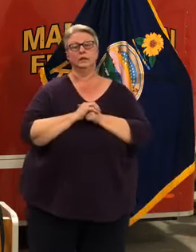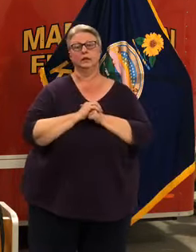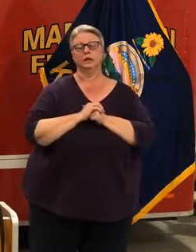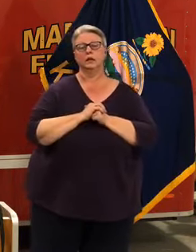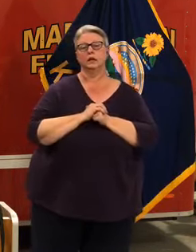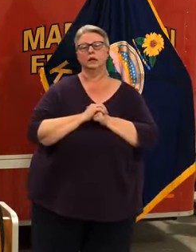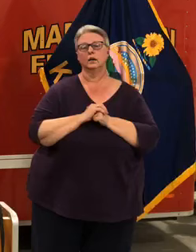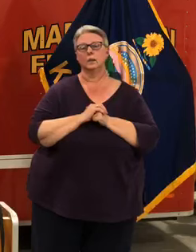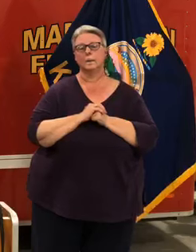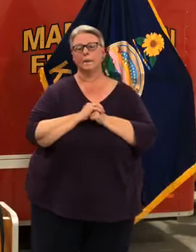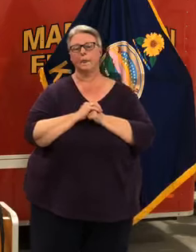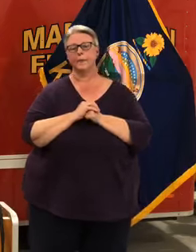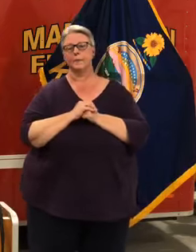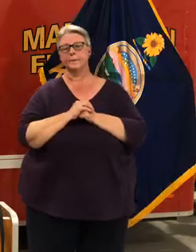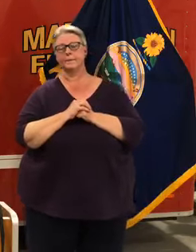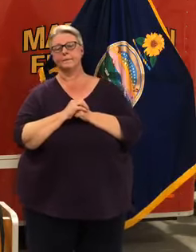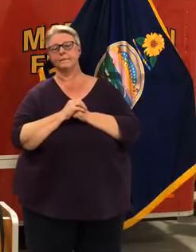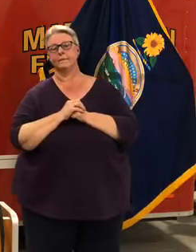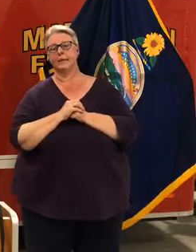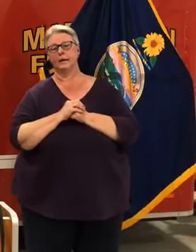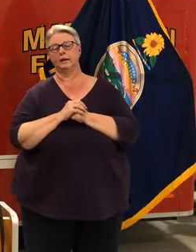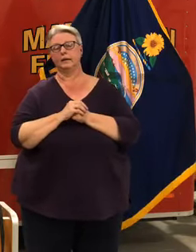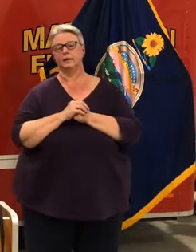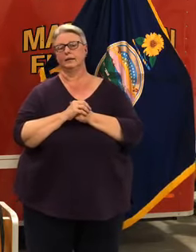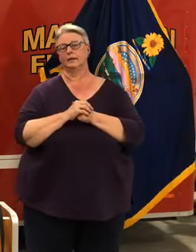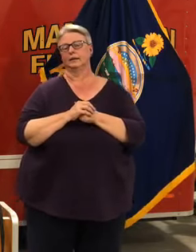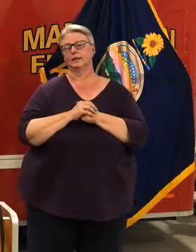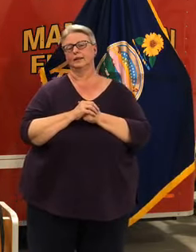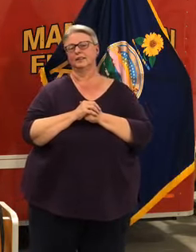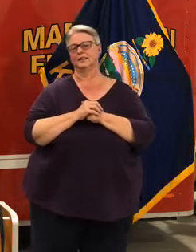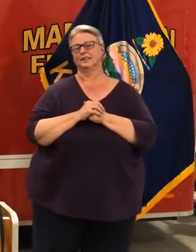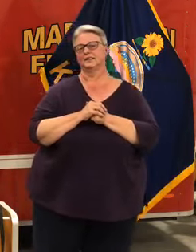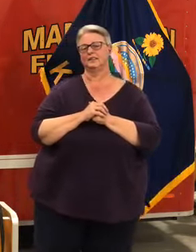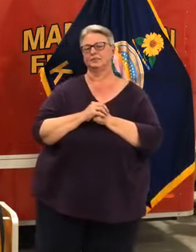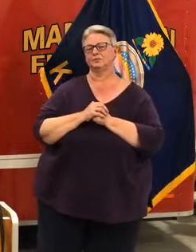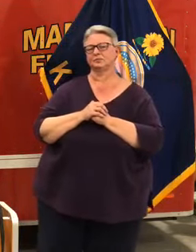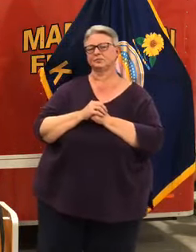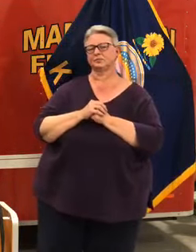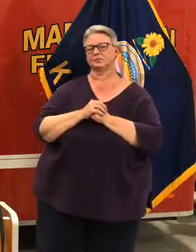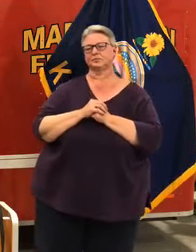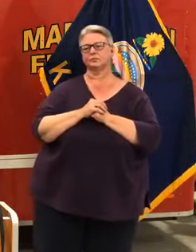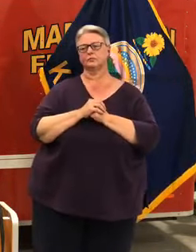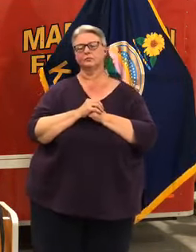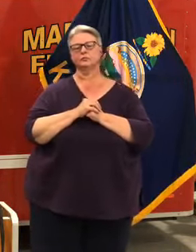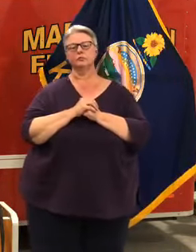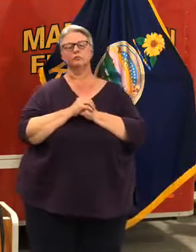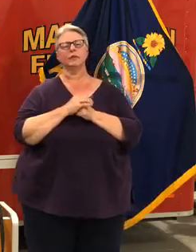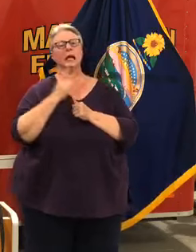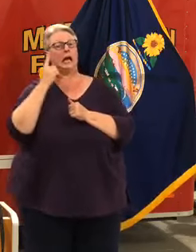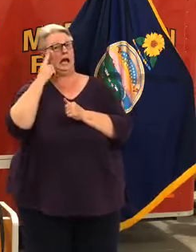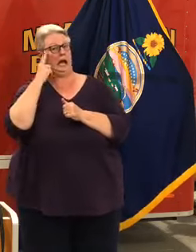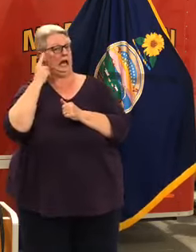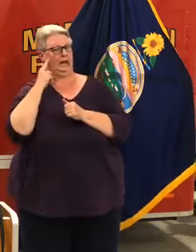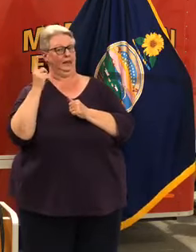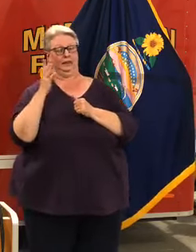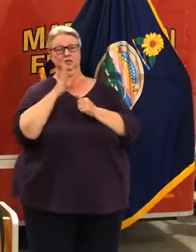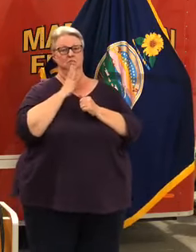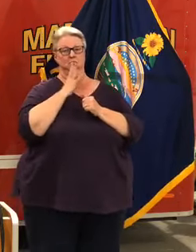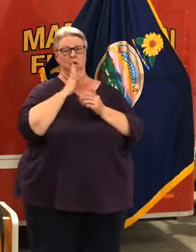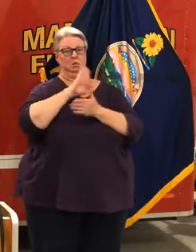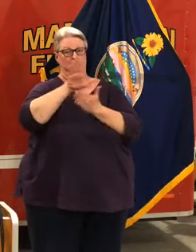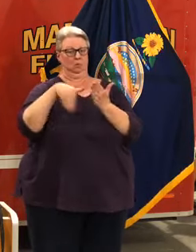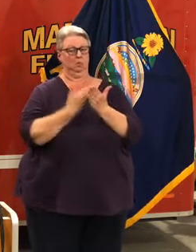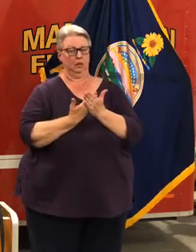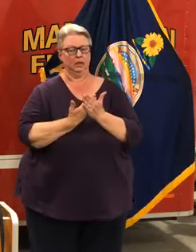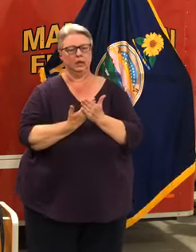And this next question, you can follow up with that, and then I have another question for Julie. Sure. Well, I think she covered it very well.